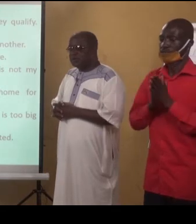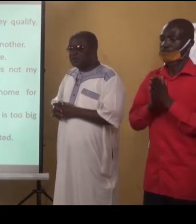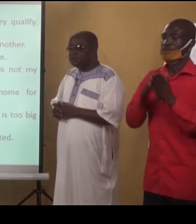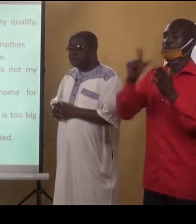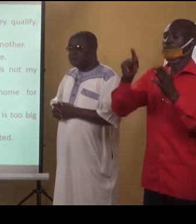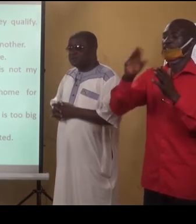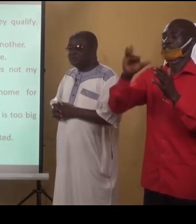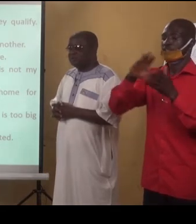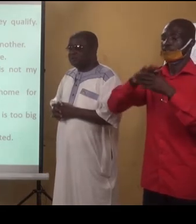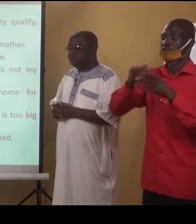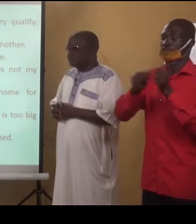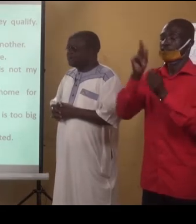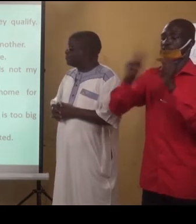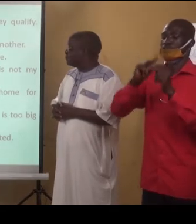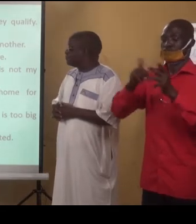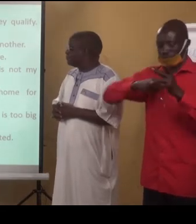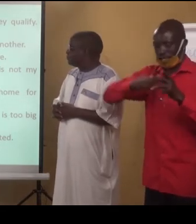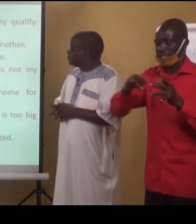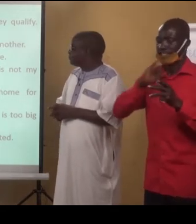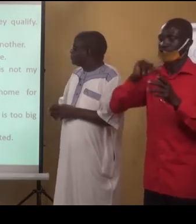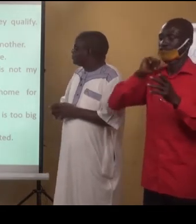adore, is not my favorite.